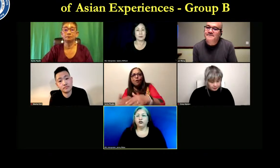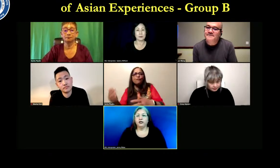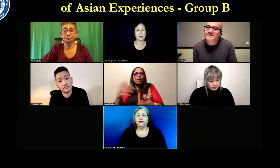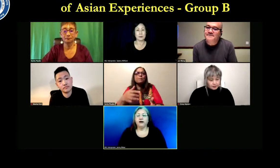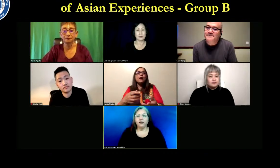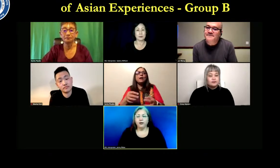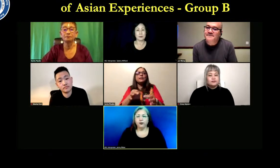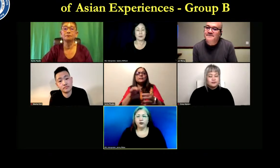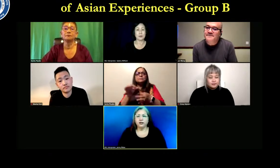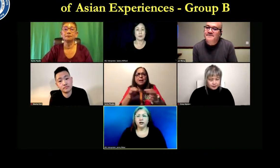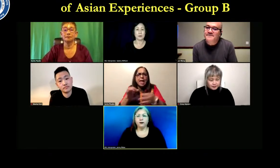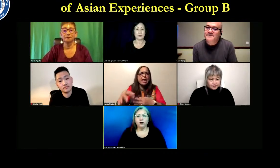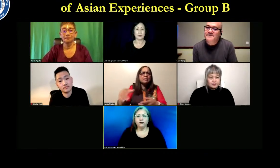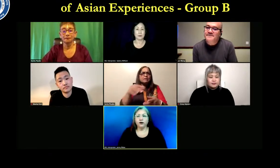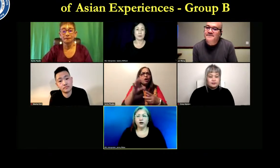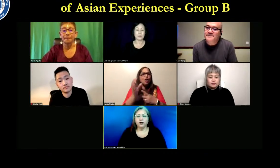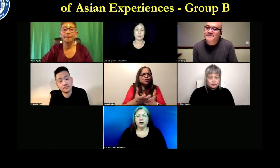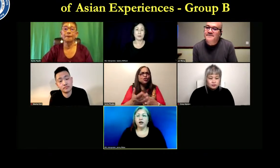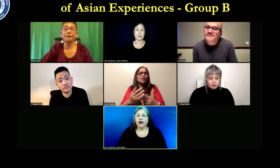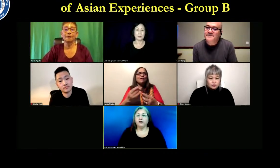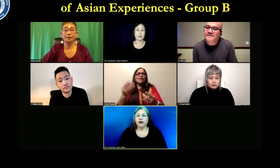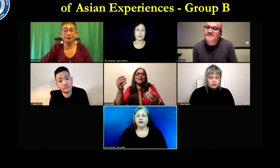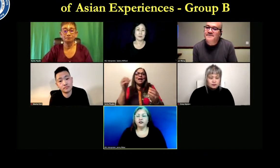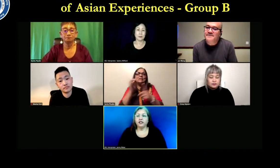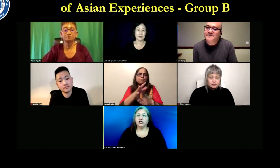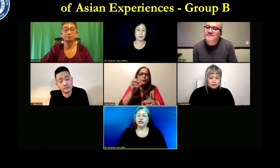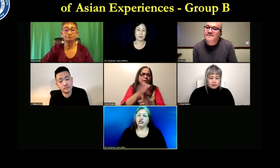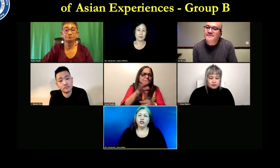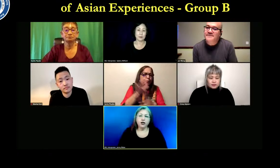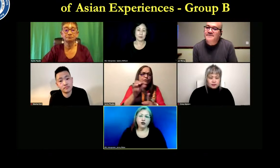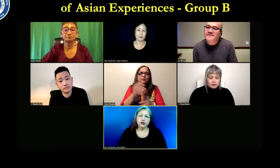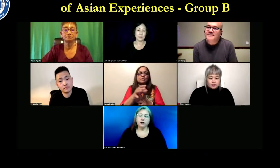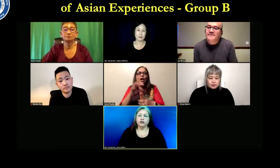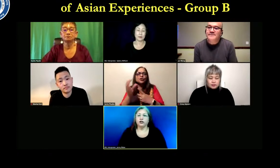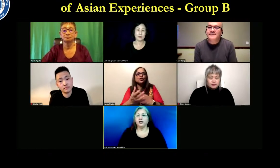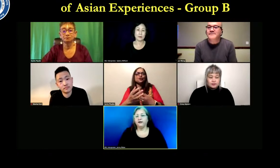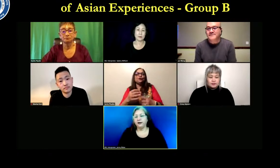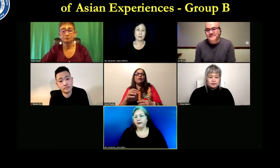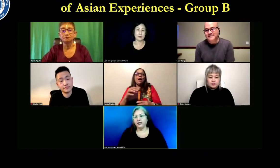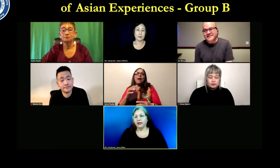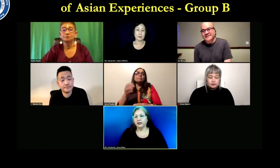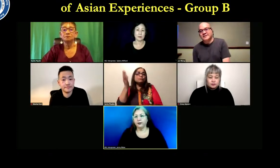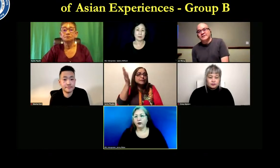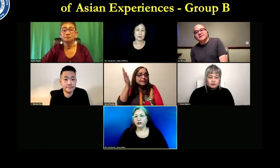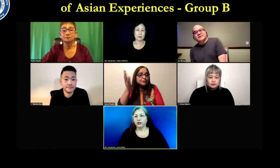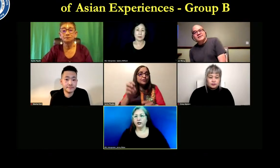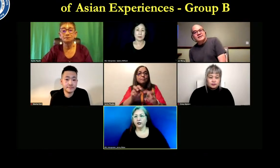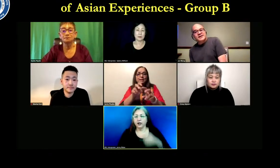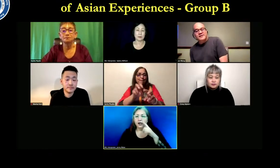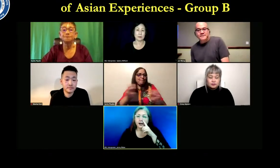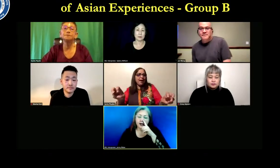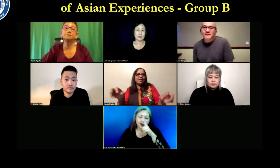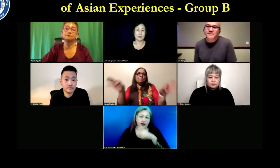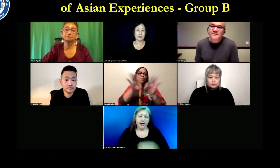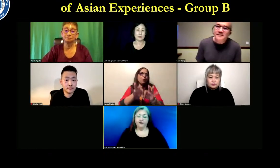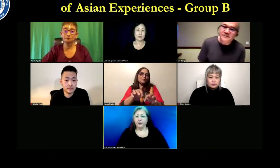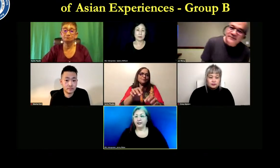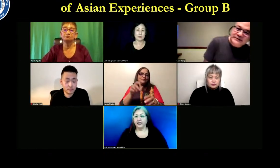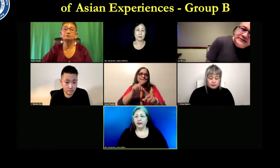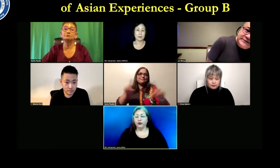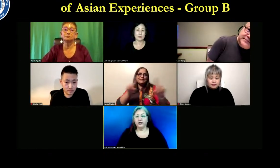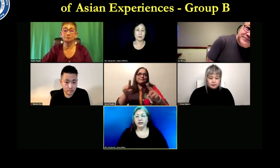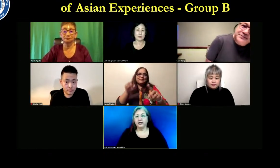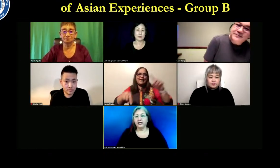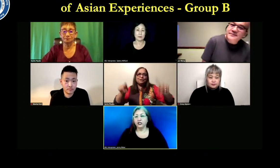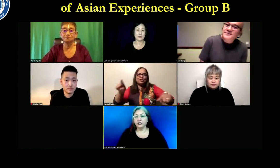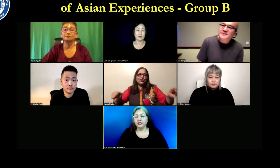you should invite people to come over, have a conversation, share your culture, give them the exposure, have them